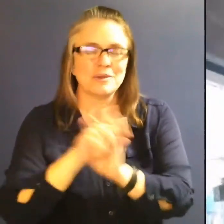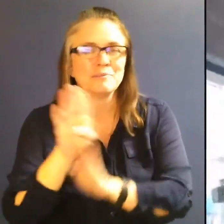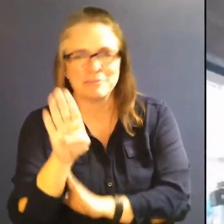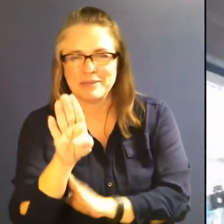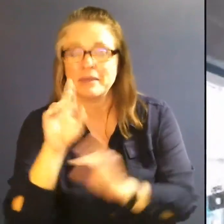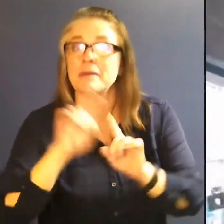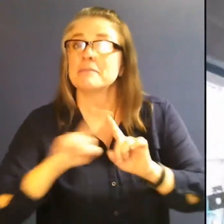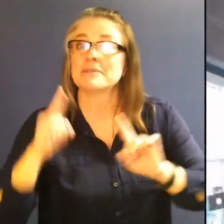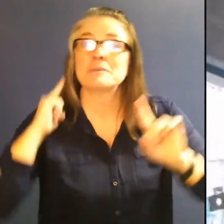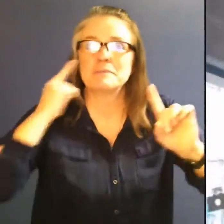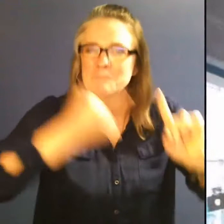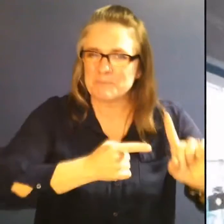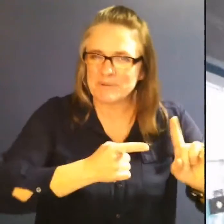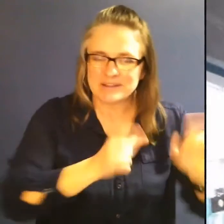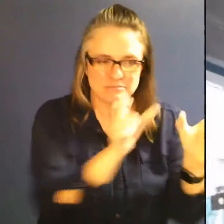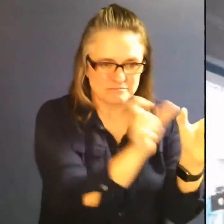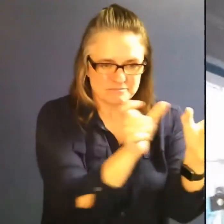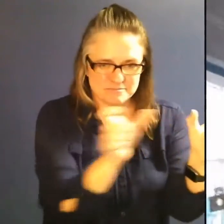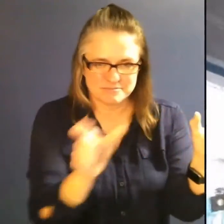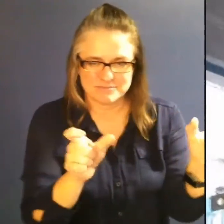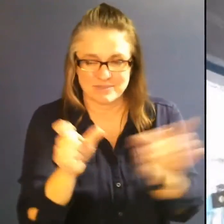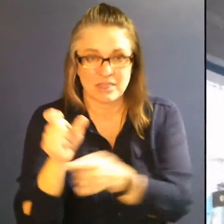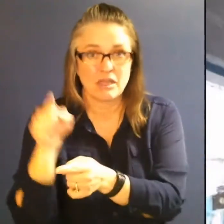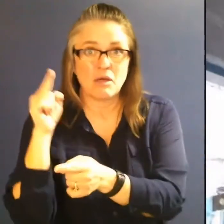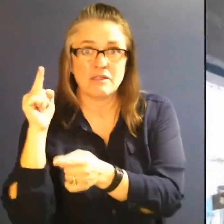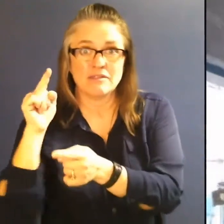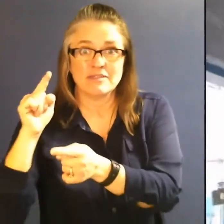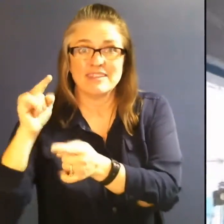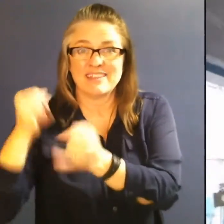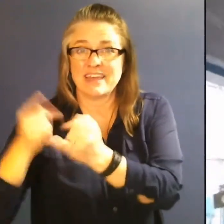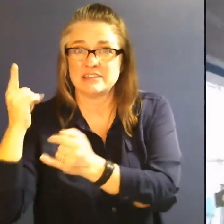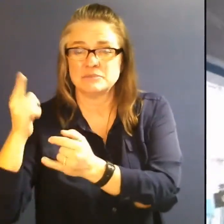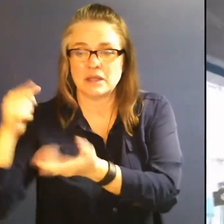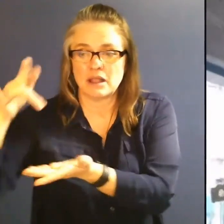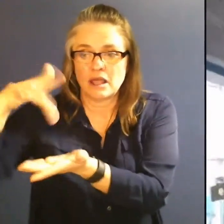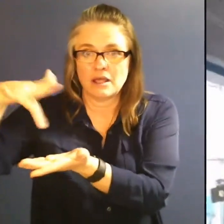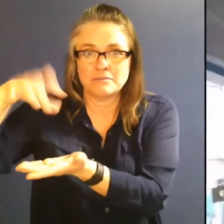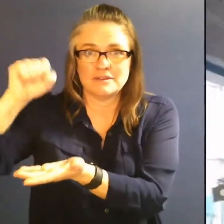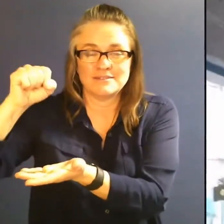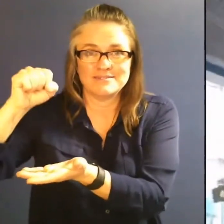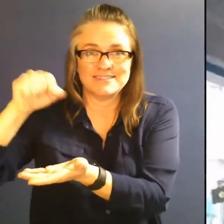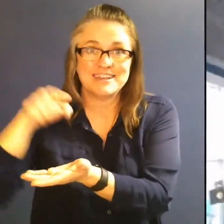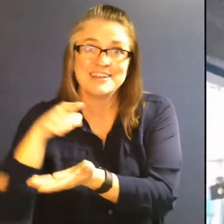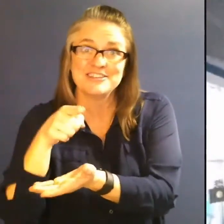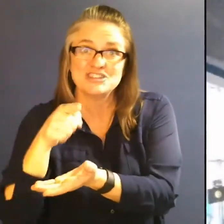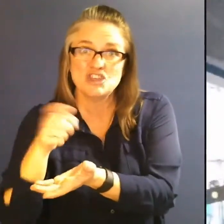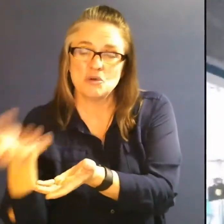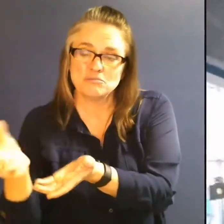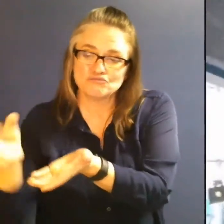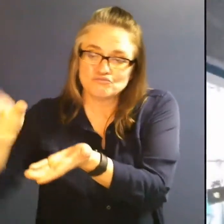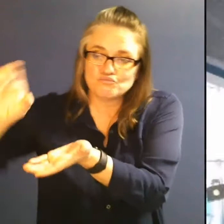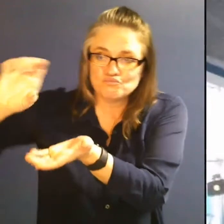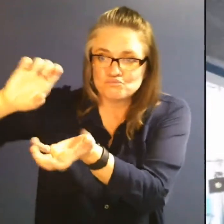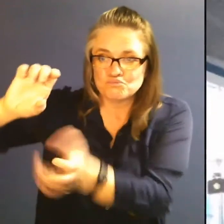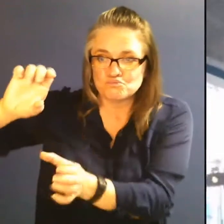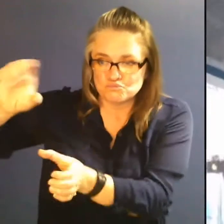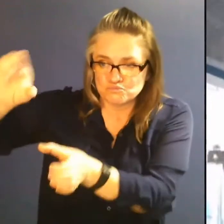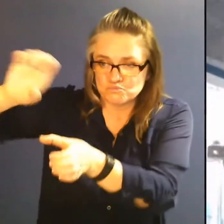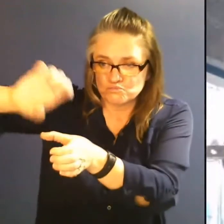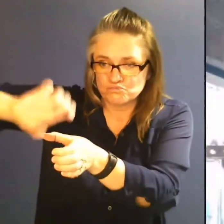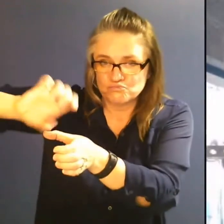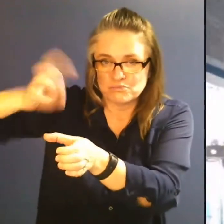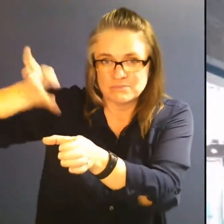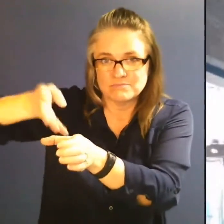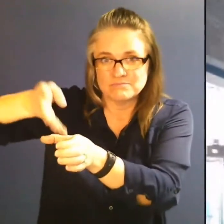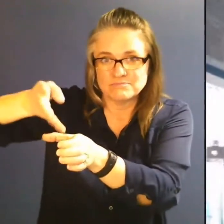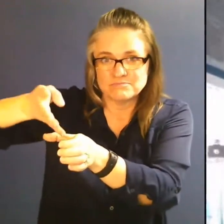is, one is empty. So you put your product that we make, we'll put it in here, and then you can kind